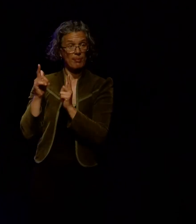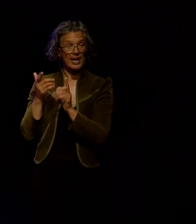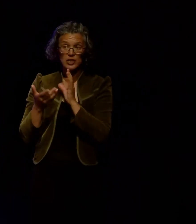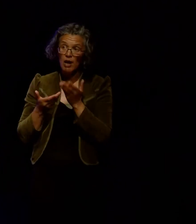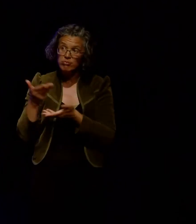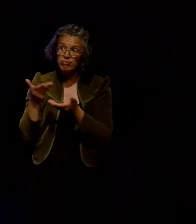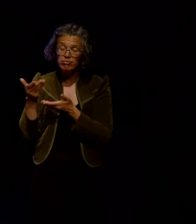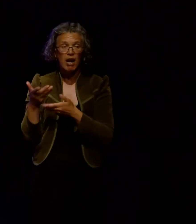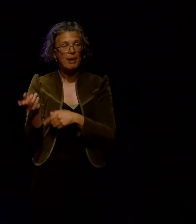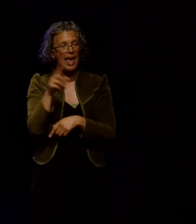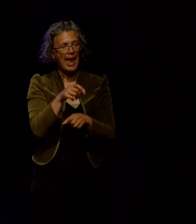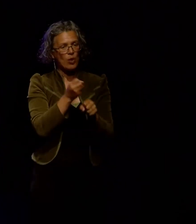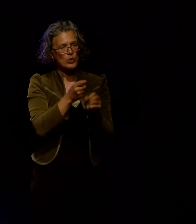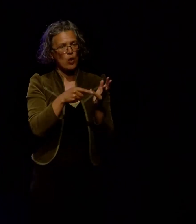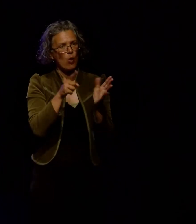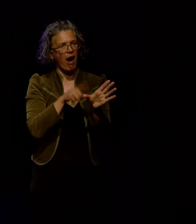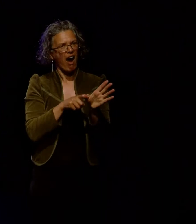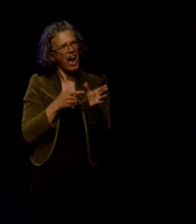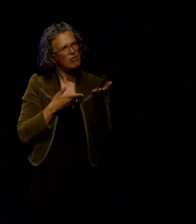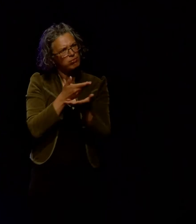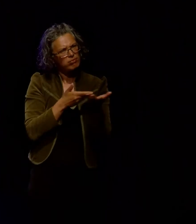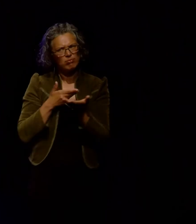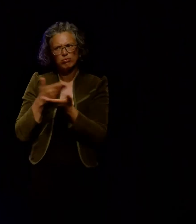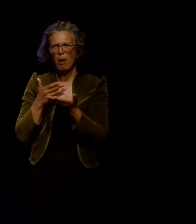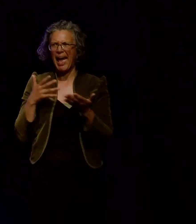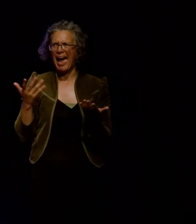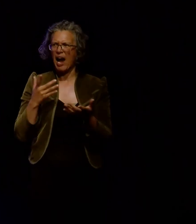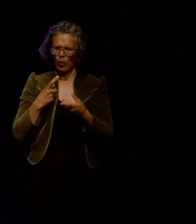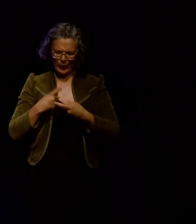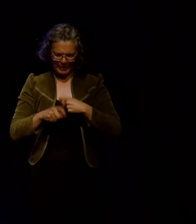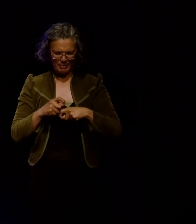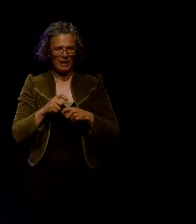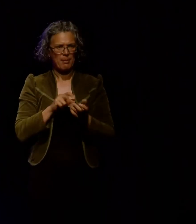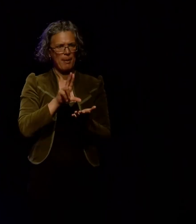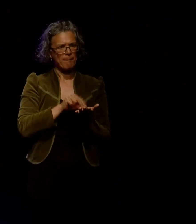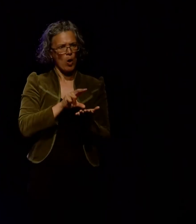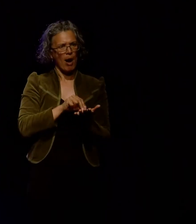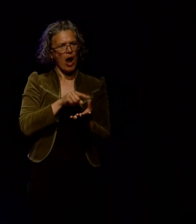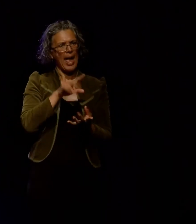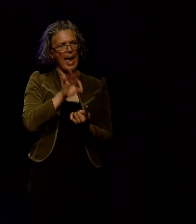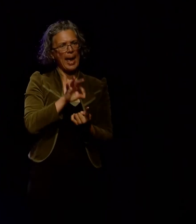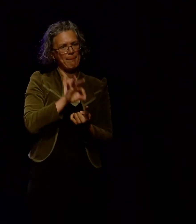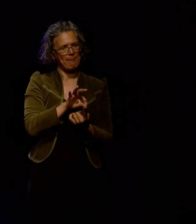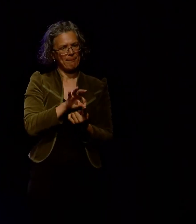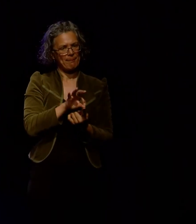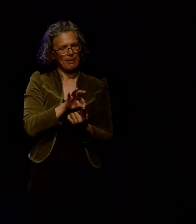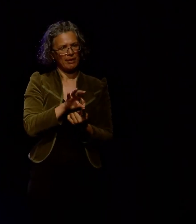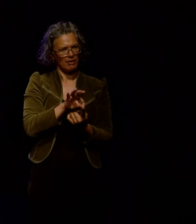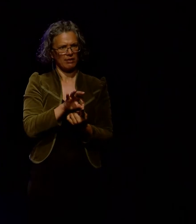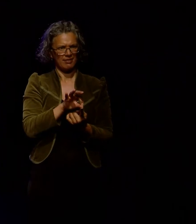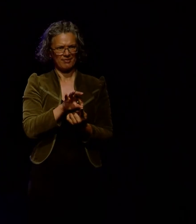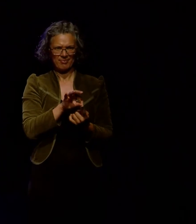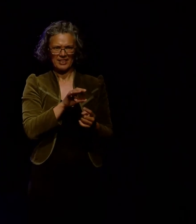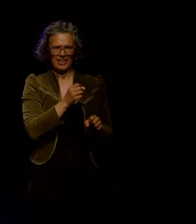Experience Manager Guy about the process of developing it into a mobile app. By the way, that's Guy who spoke 2 talks earlier. He's a really